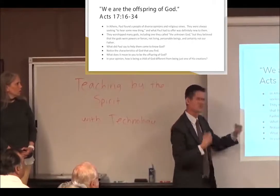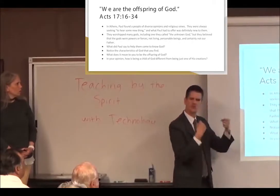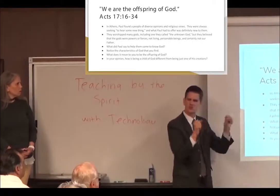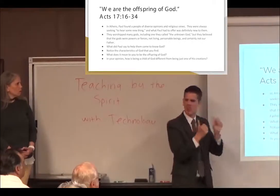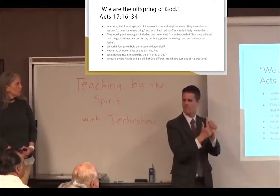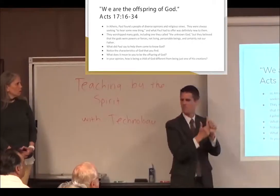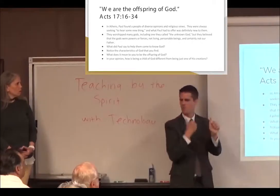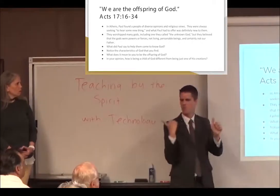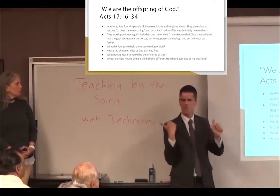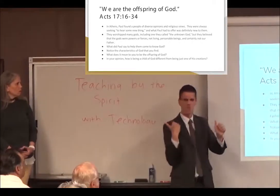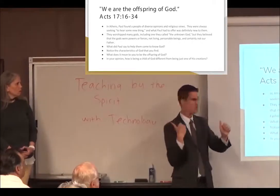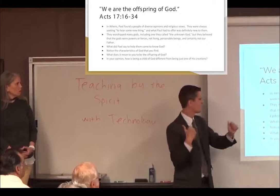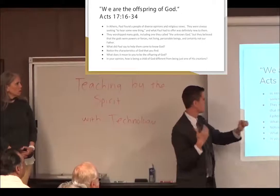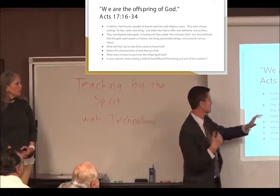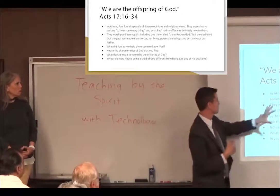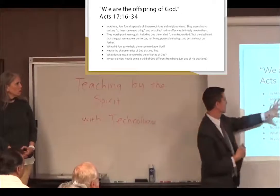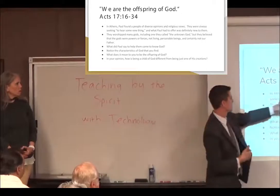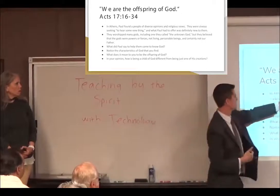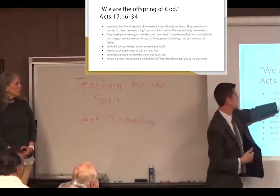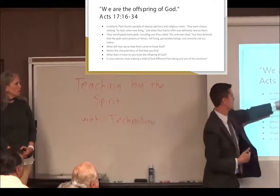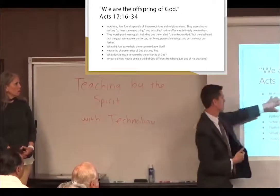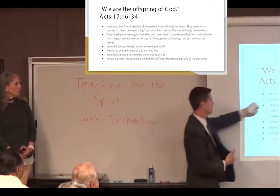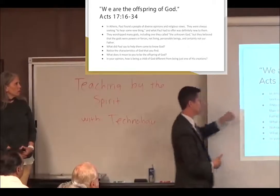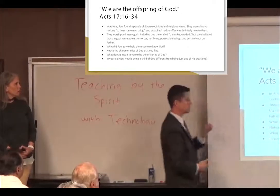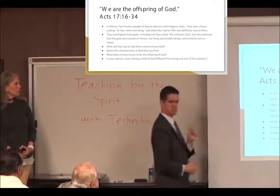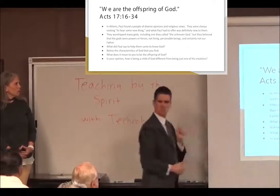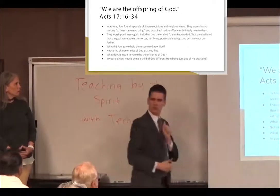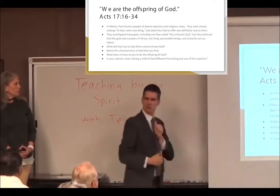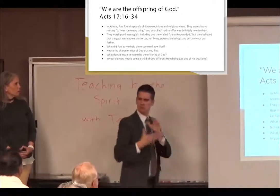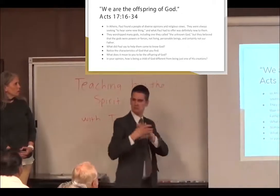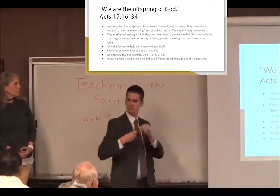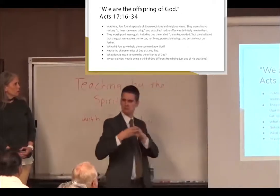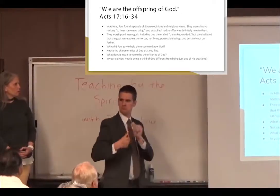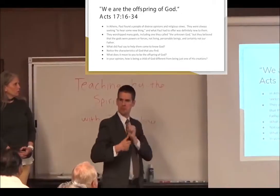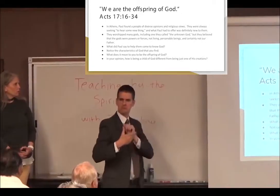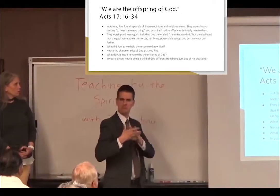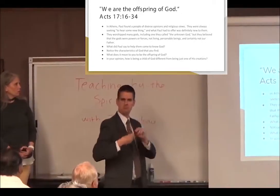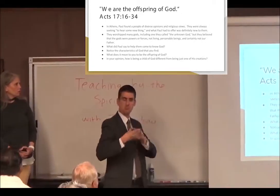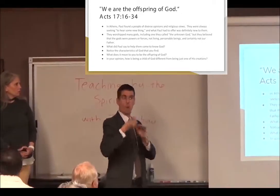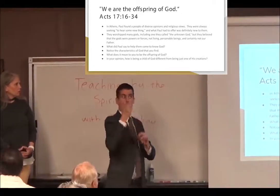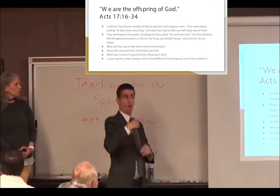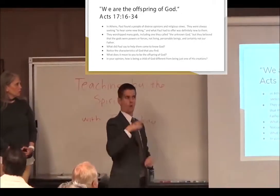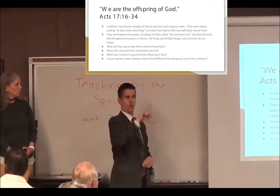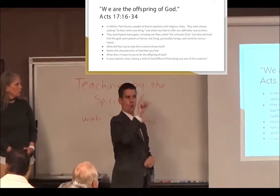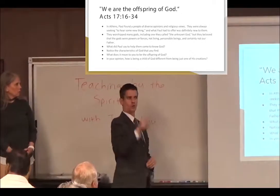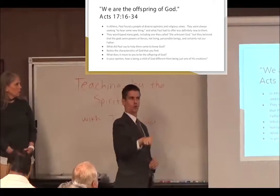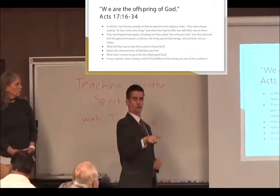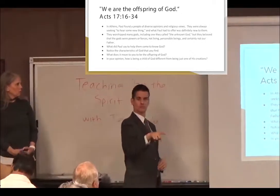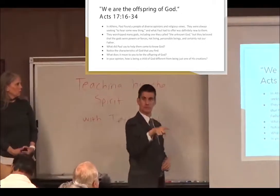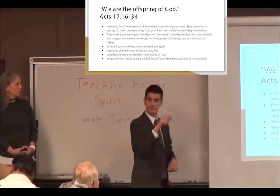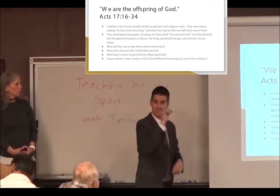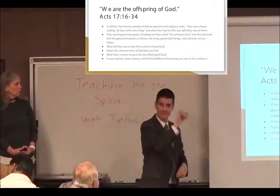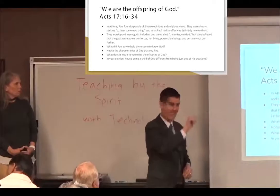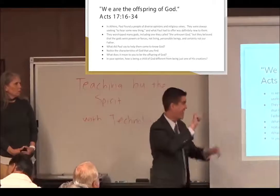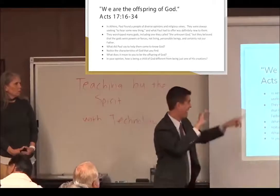here. Try to avoid that. I try to avoid that. So I have a